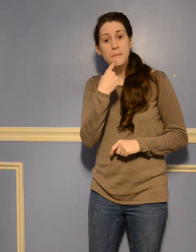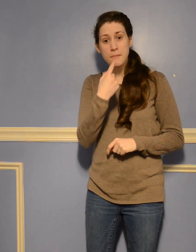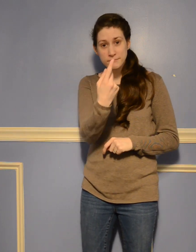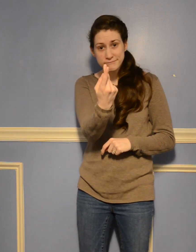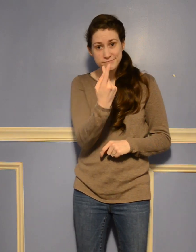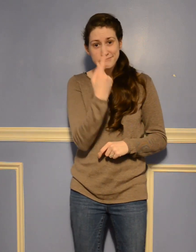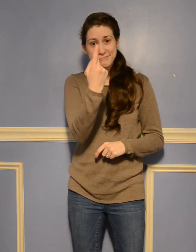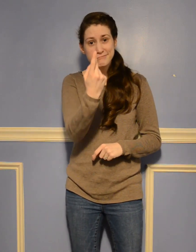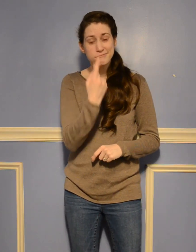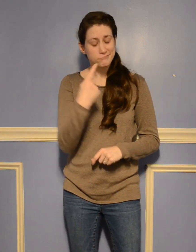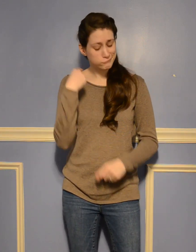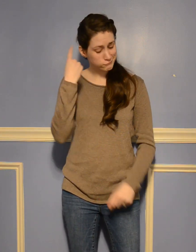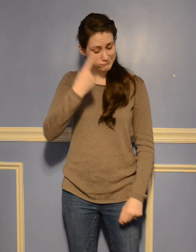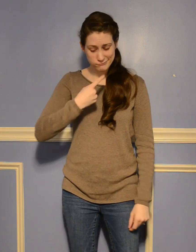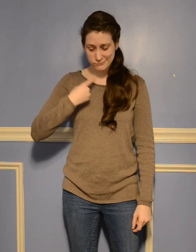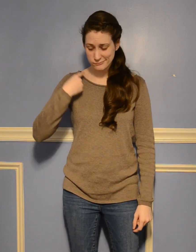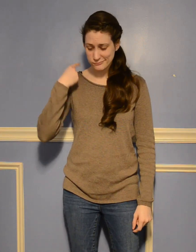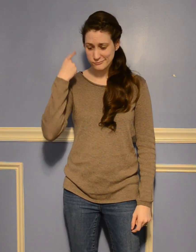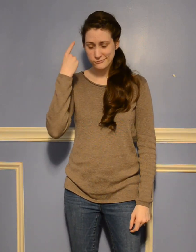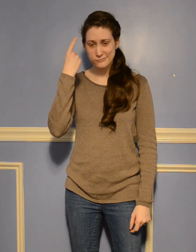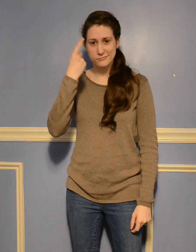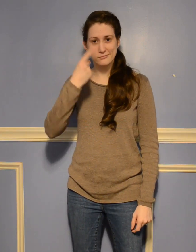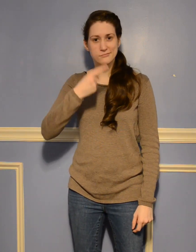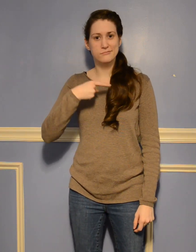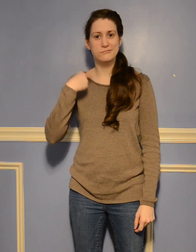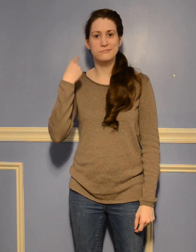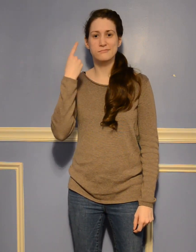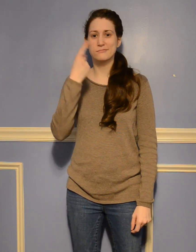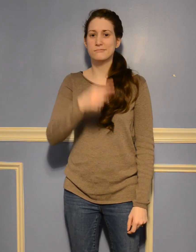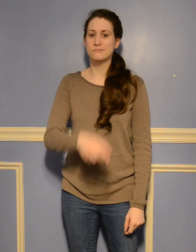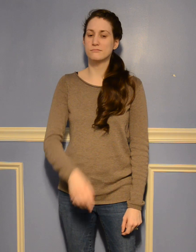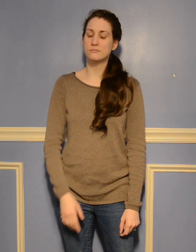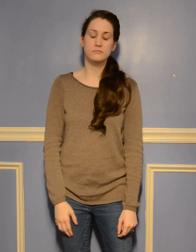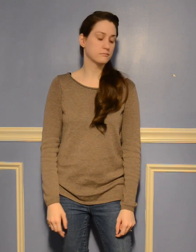They can say we've lost our minds.